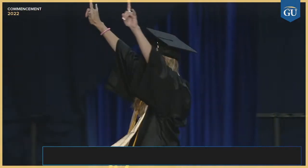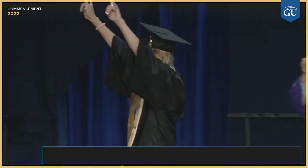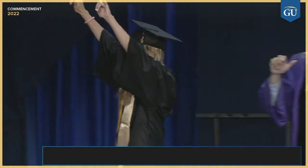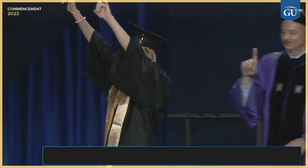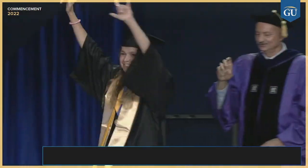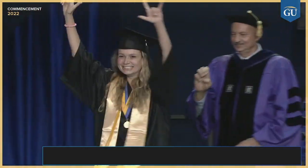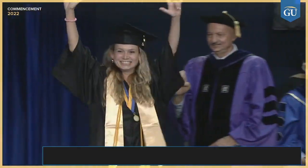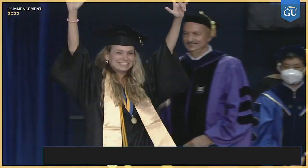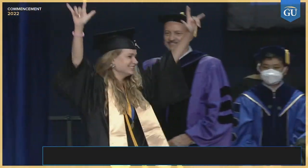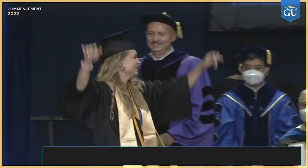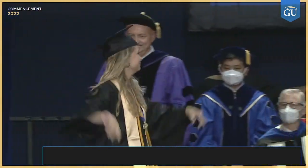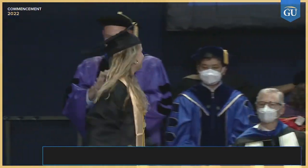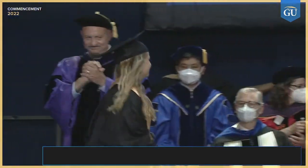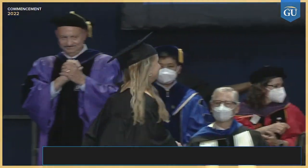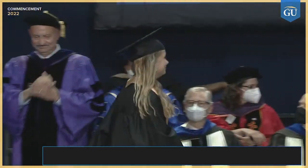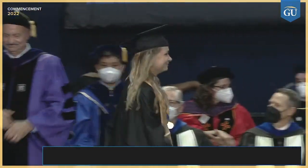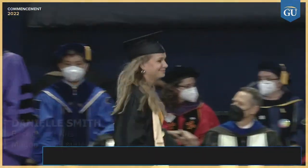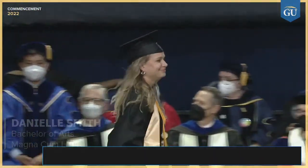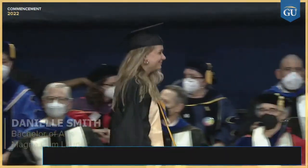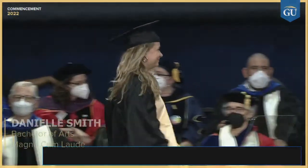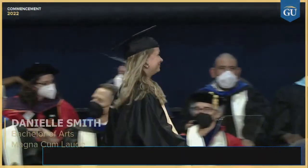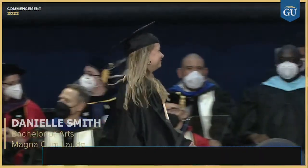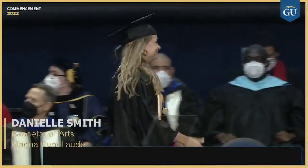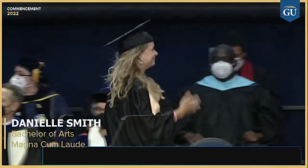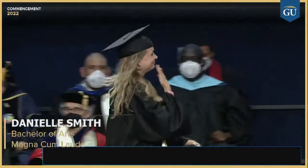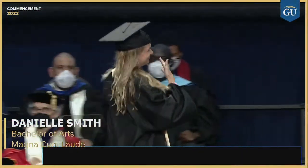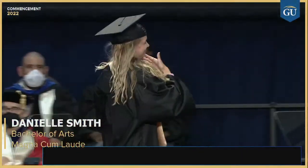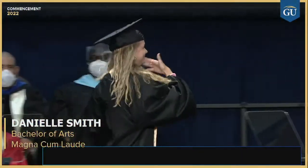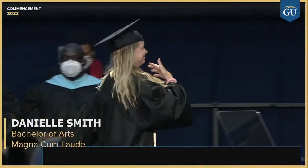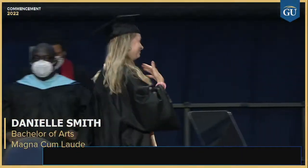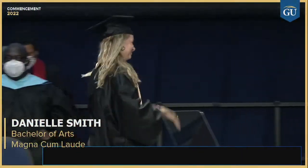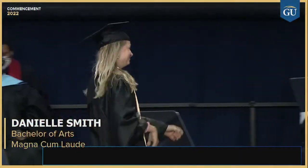Daniel Smith, Bachelor of Arts, magna cum laude.